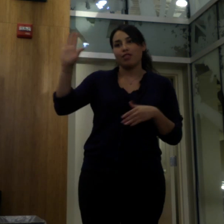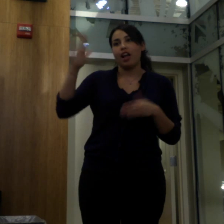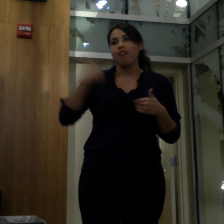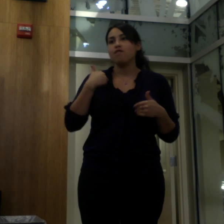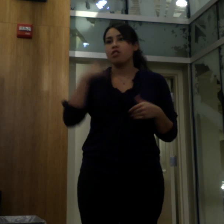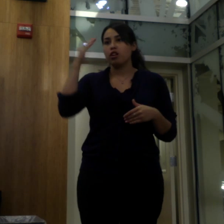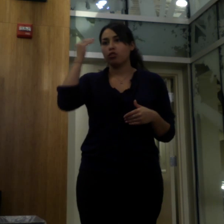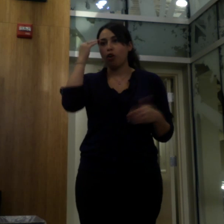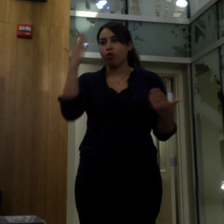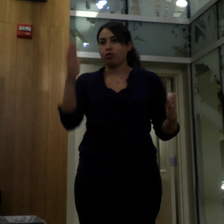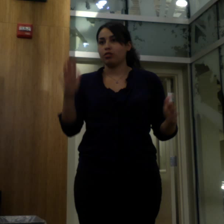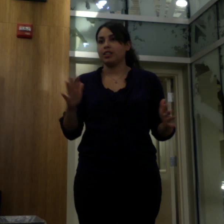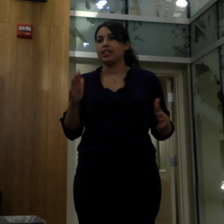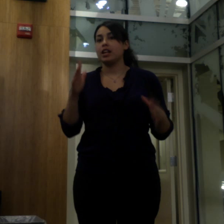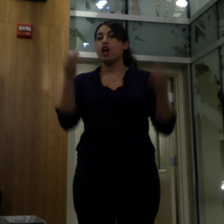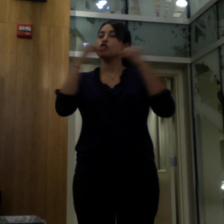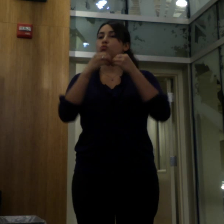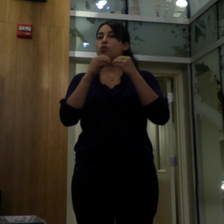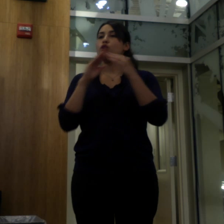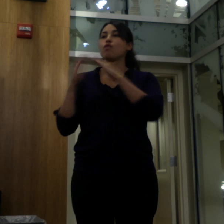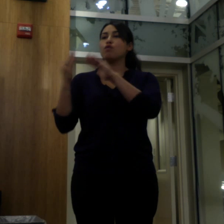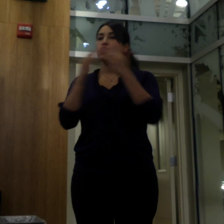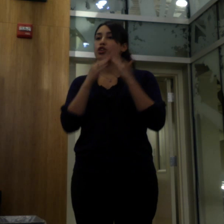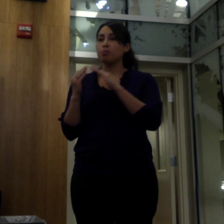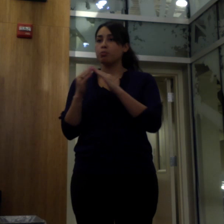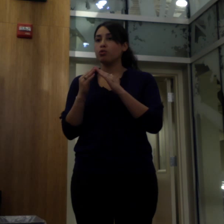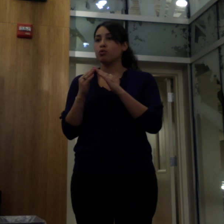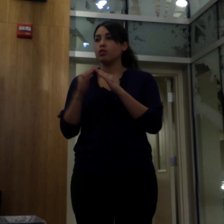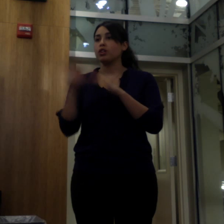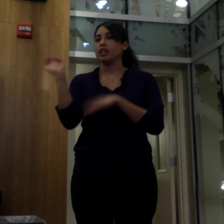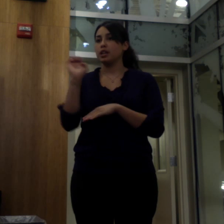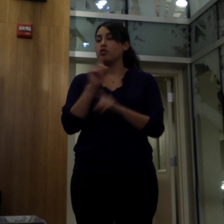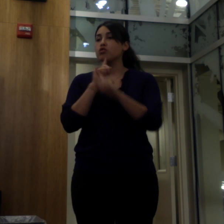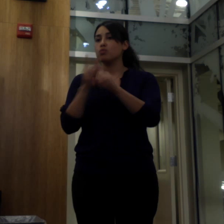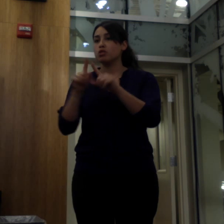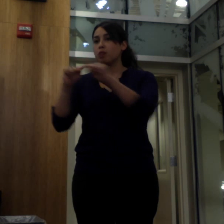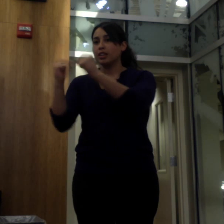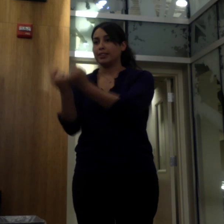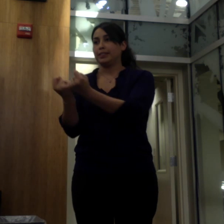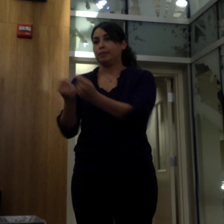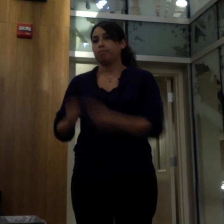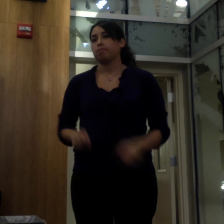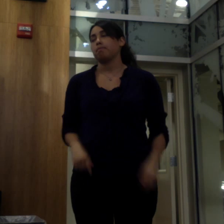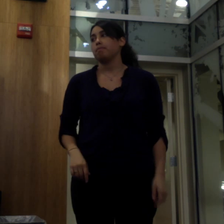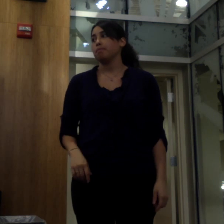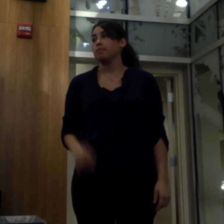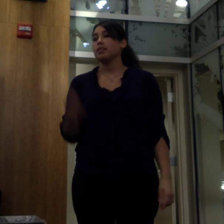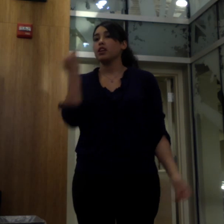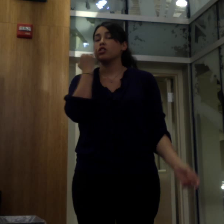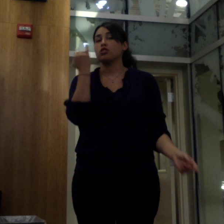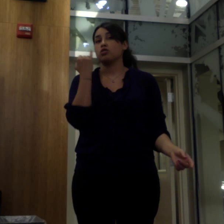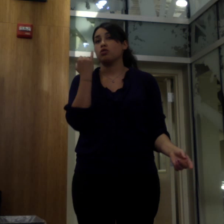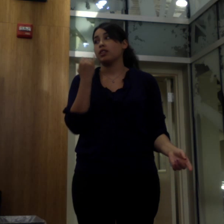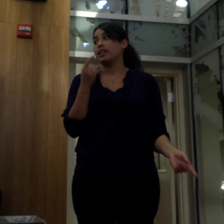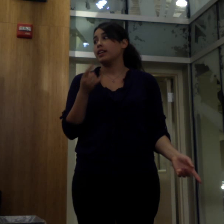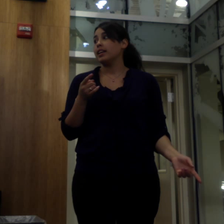a community-based emergency response coalition, if you will. And if you go to